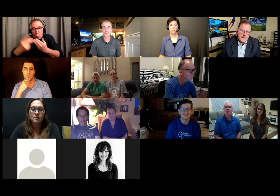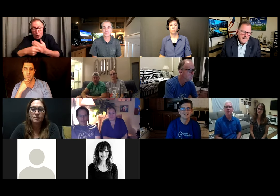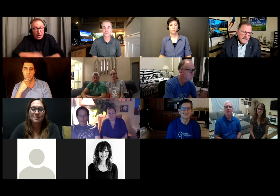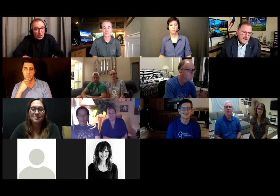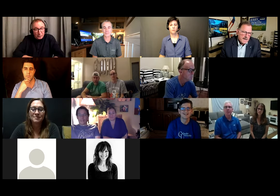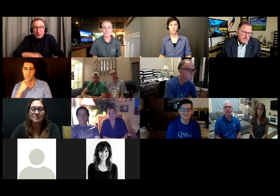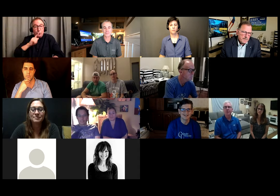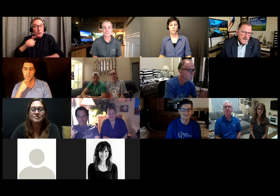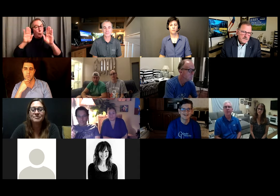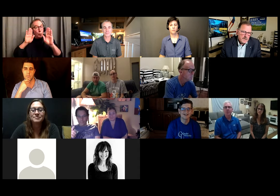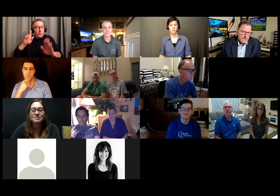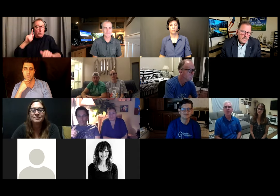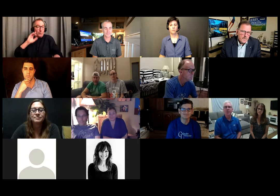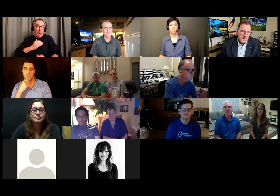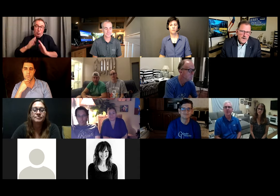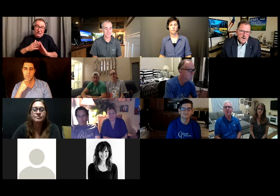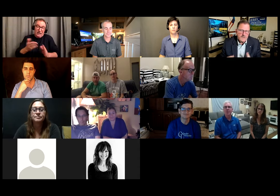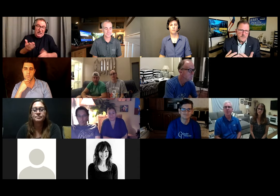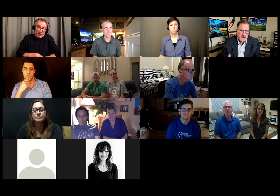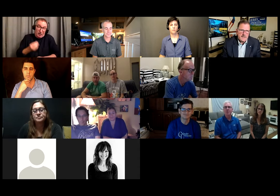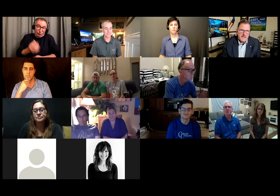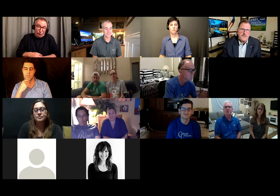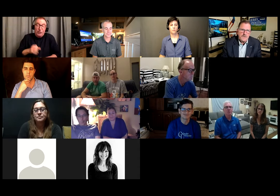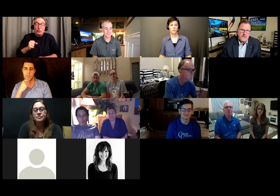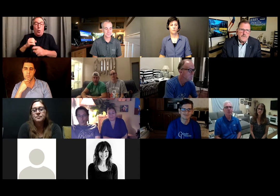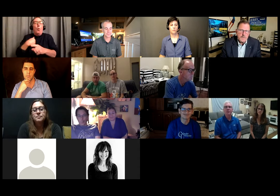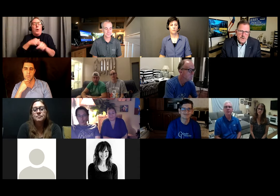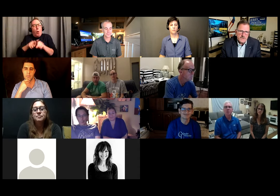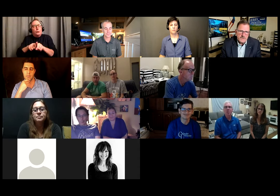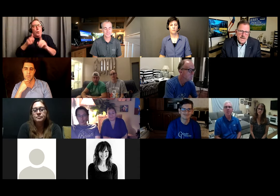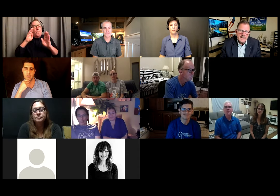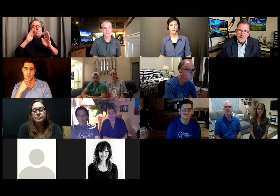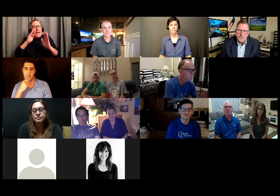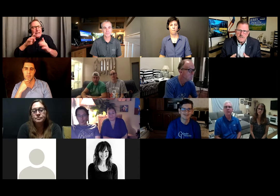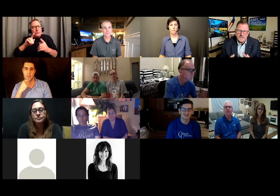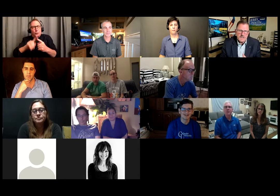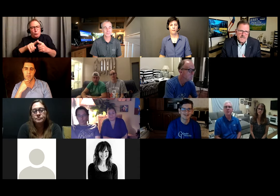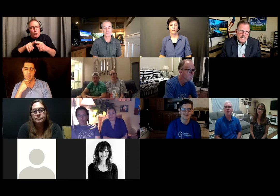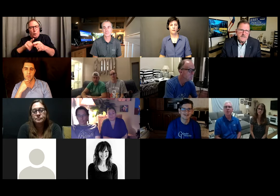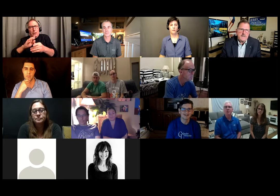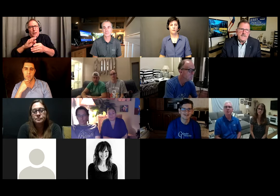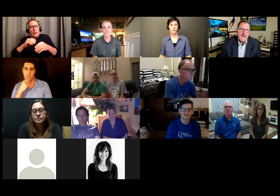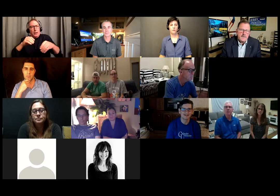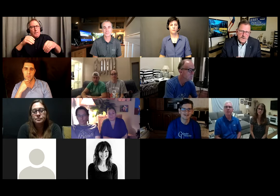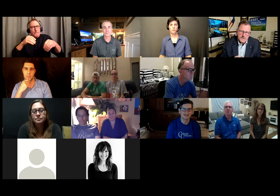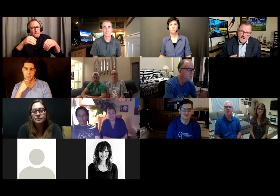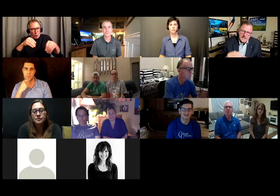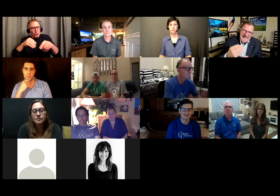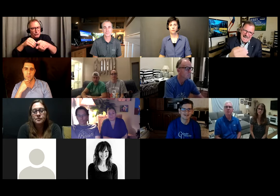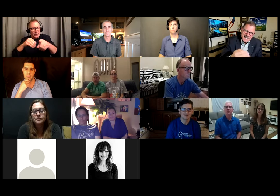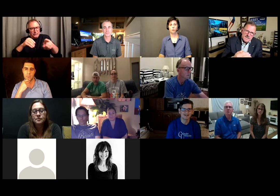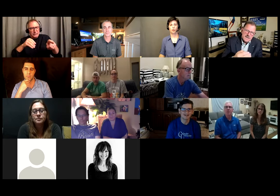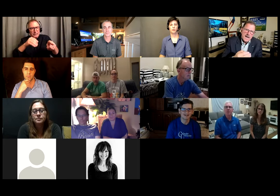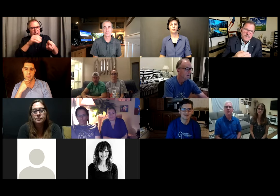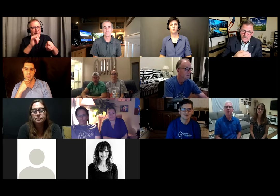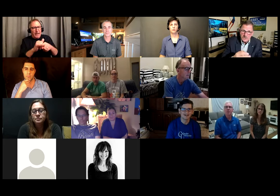city. And so we are also paying attention to the merchants that once this ends and whether they can get